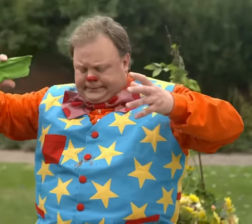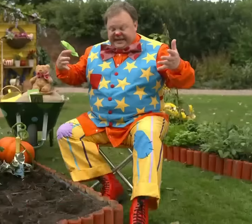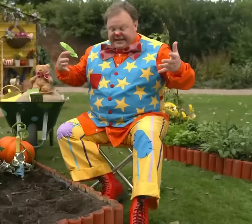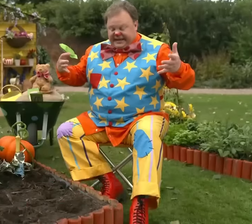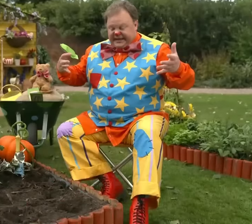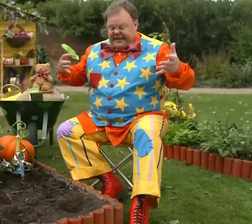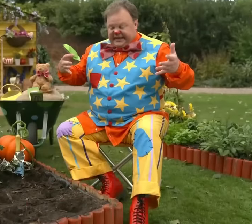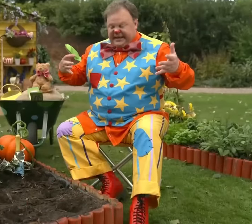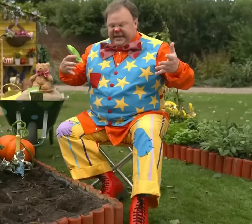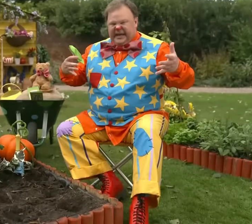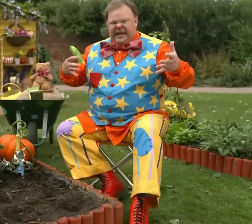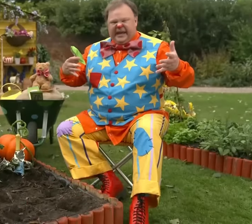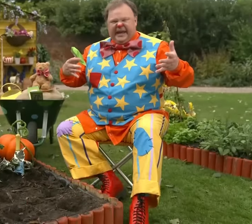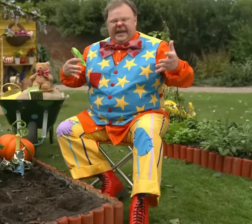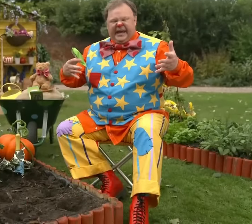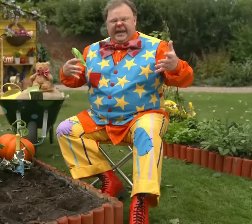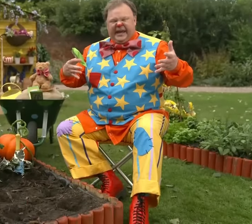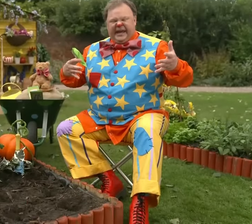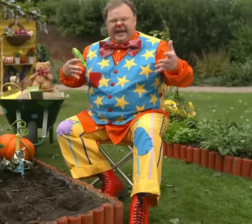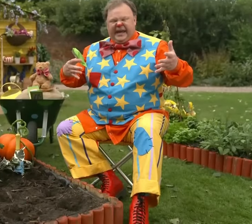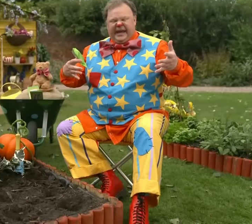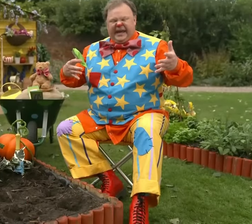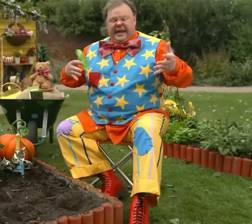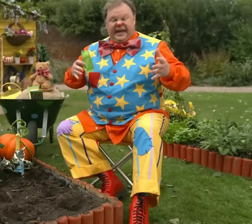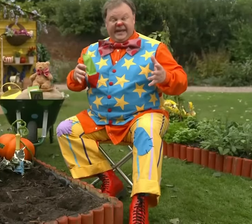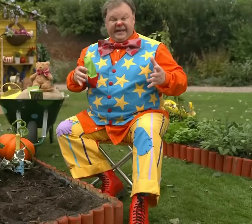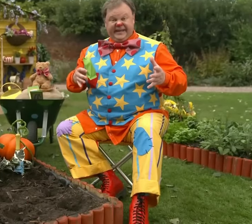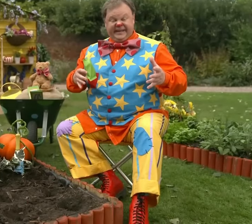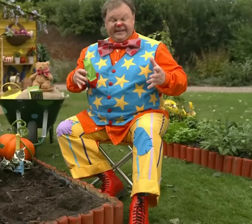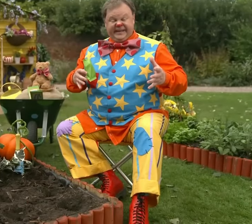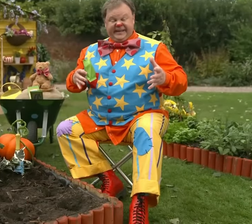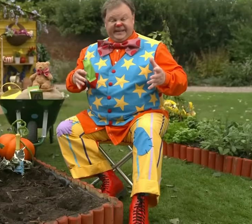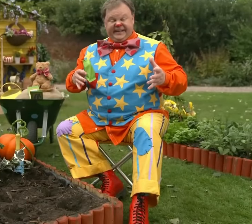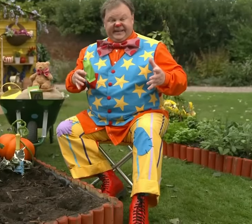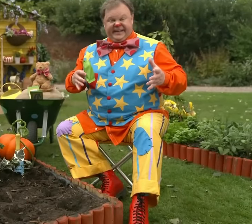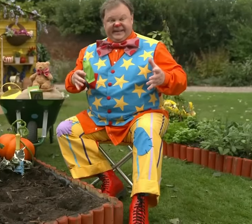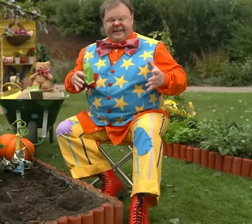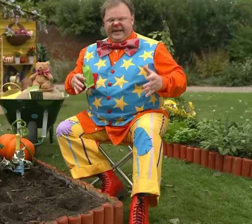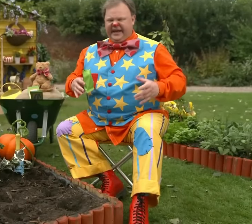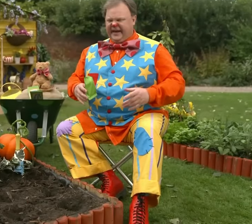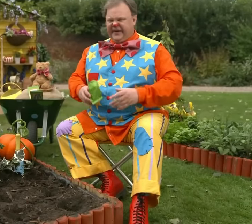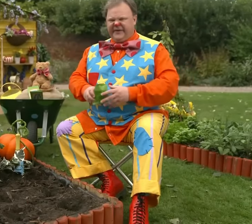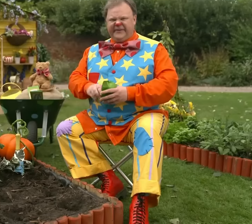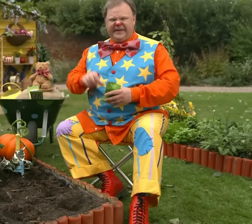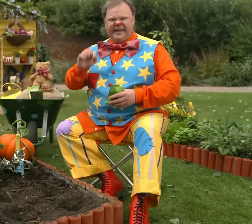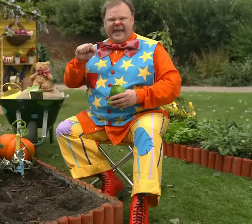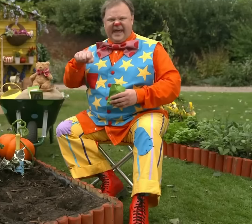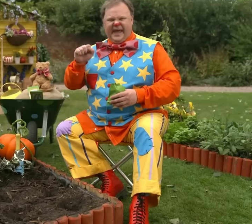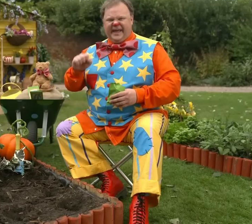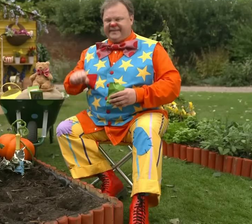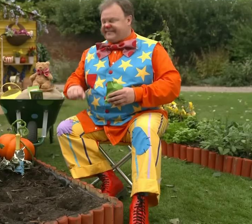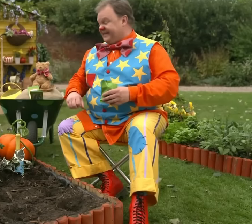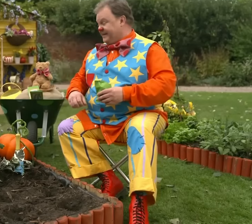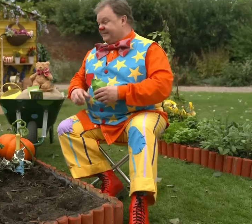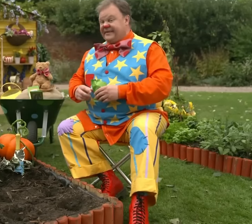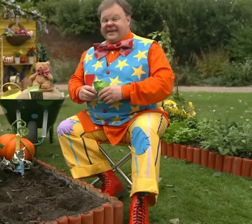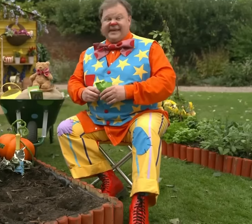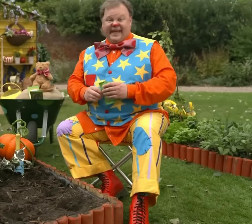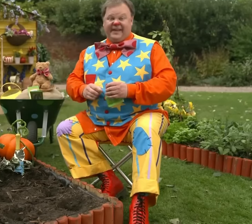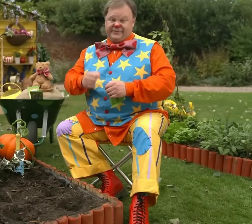You're supposed to be planting the seeds in the ground, Mr. Tumble. Not on you. Oh, yes. That's